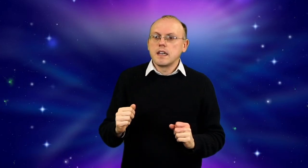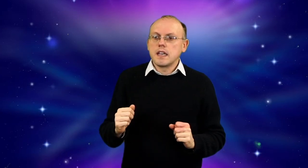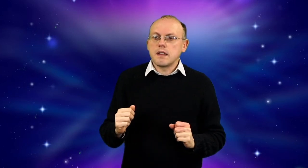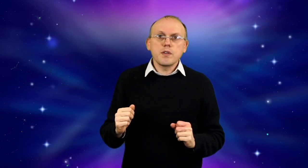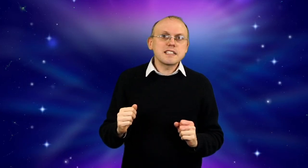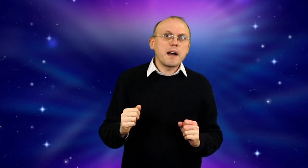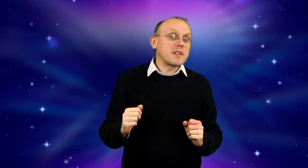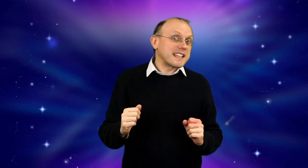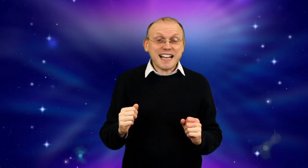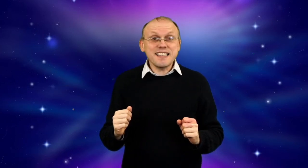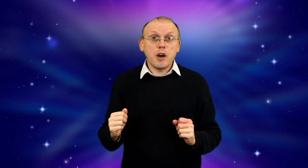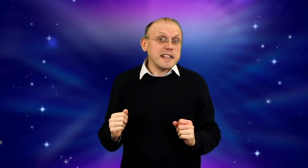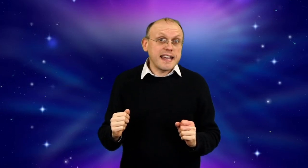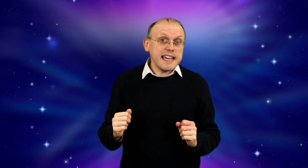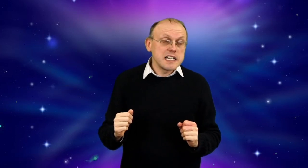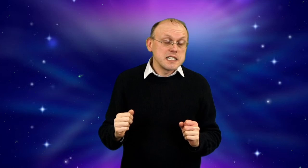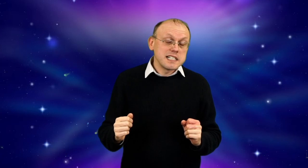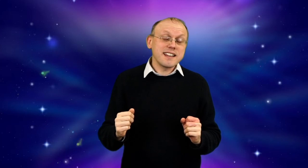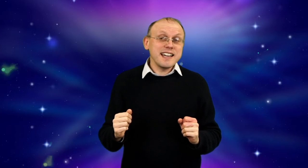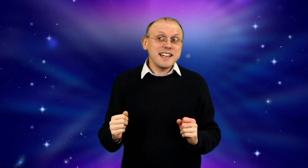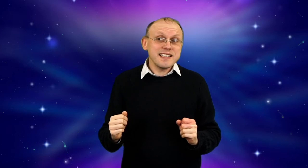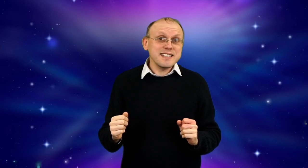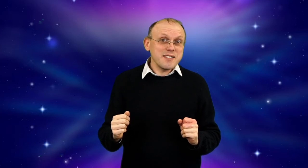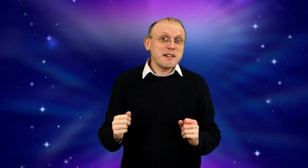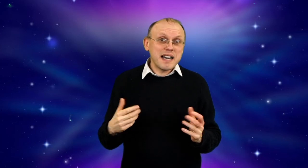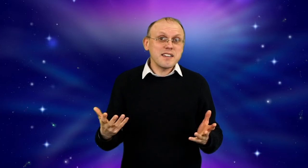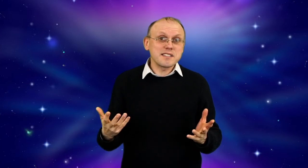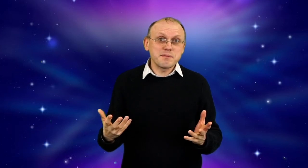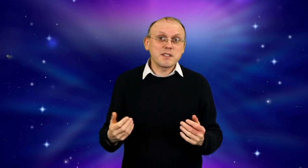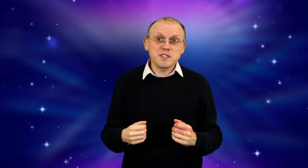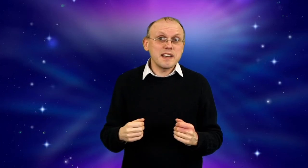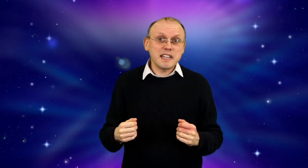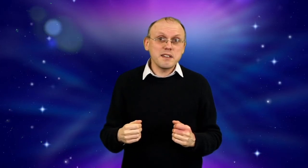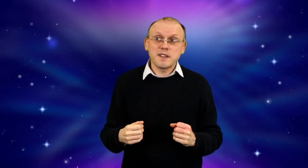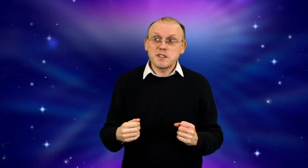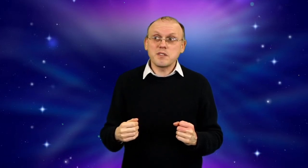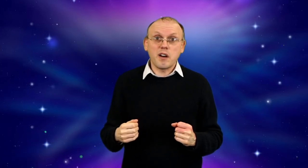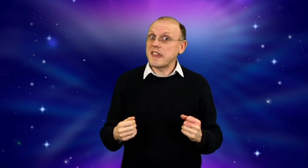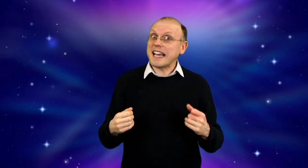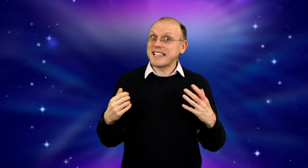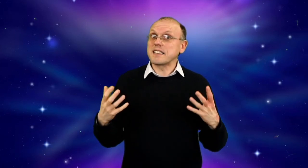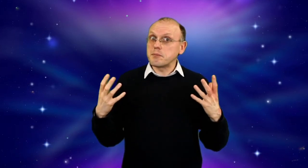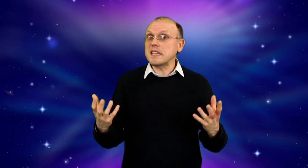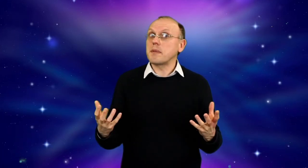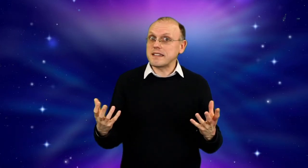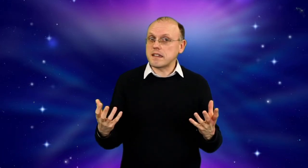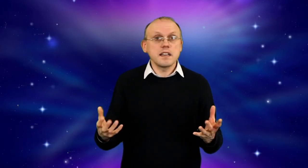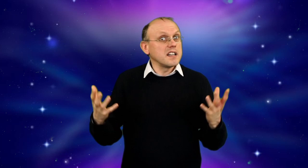If you describe an exciting holiday, then you are biased because you only give, the exciting bit about it, not